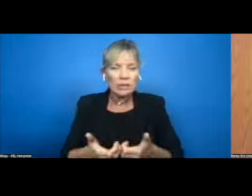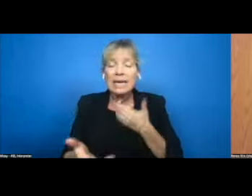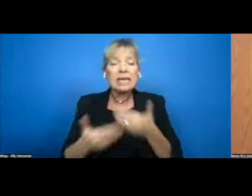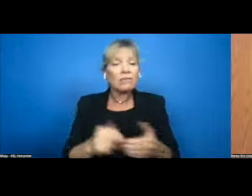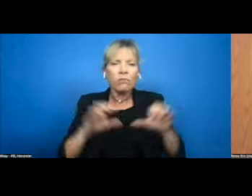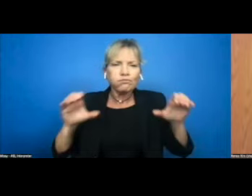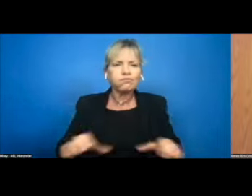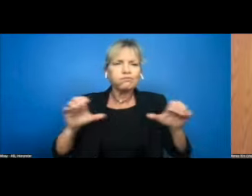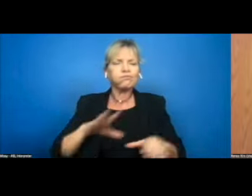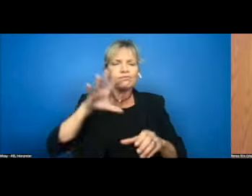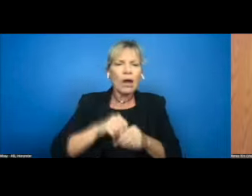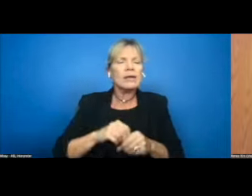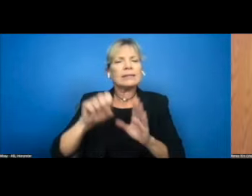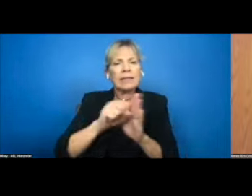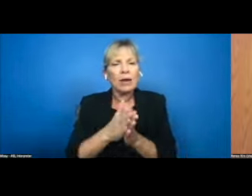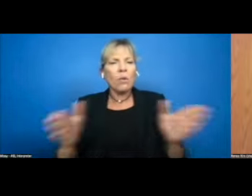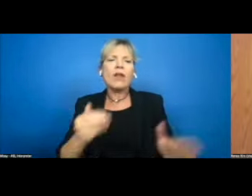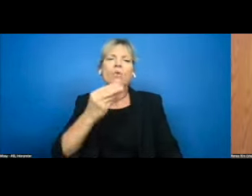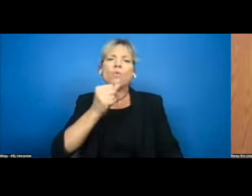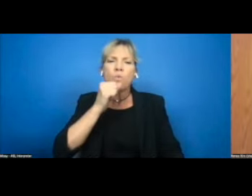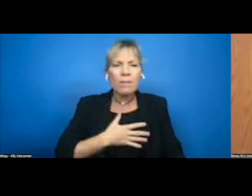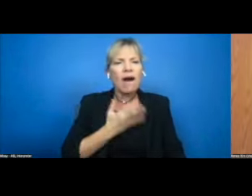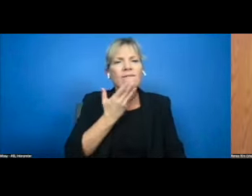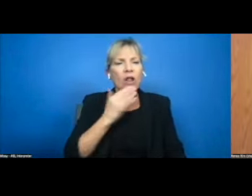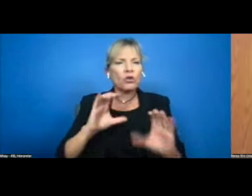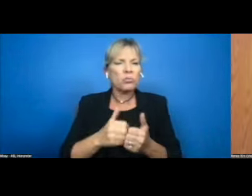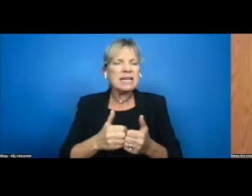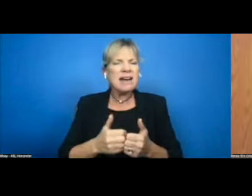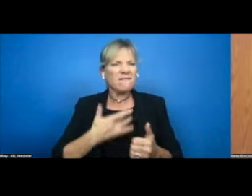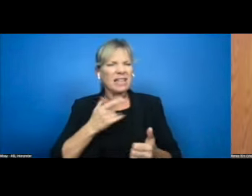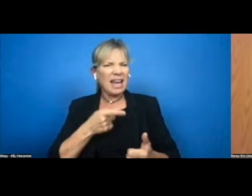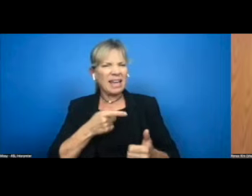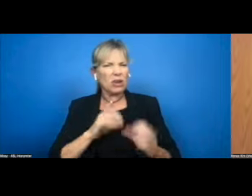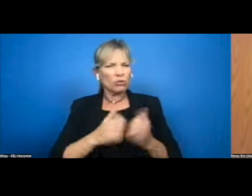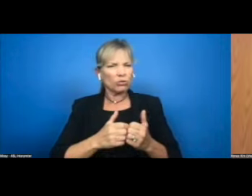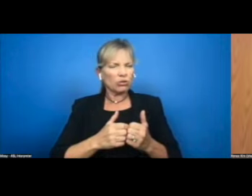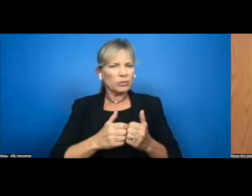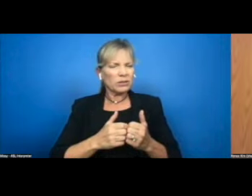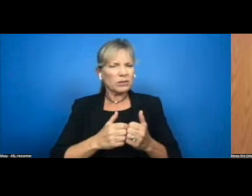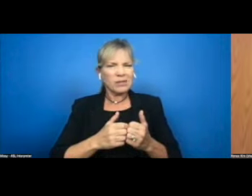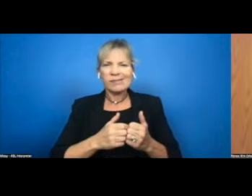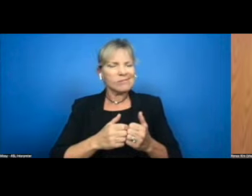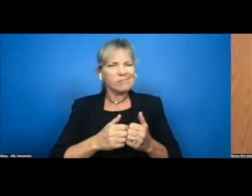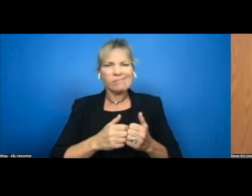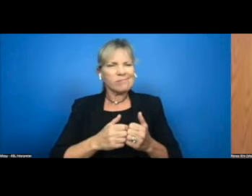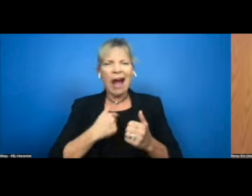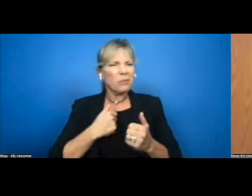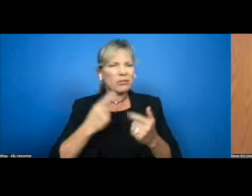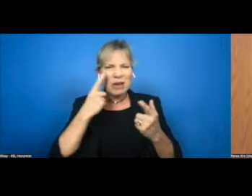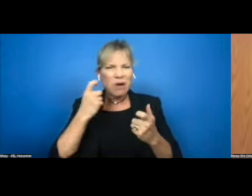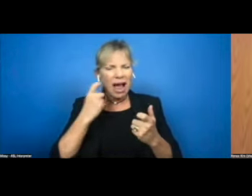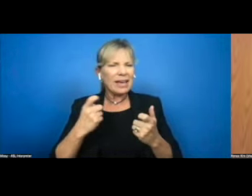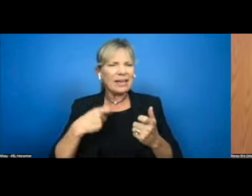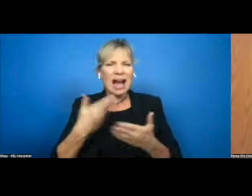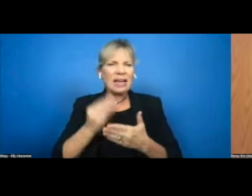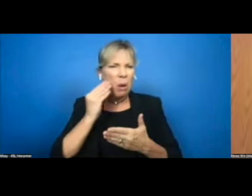in statewide women of color groups, it seemed all I did was leave those groups in tears and go home and eat a bunch of rice and drink